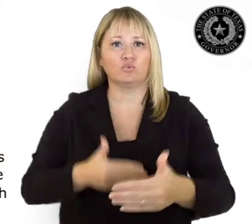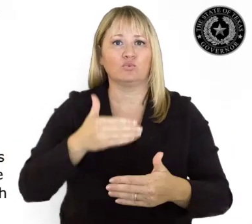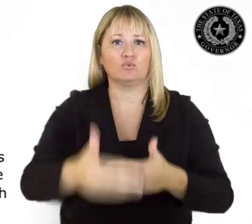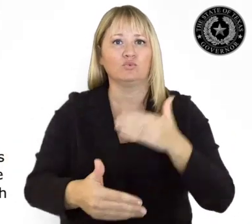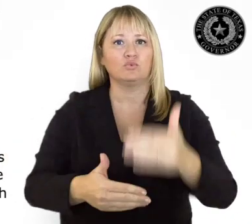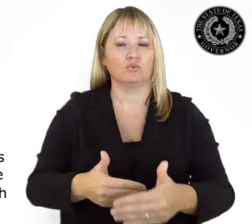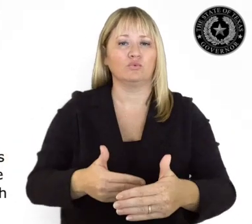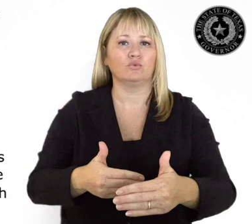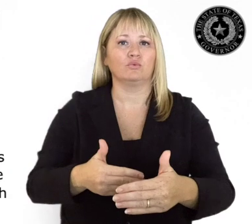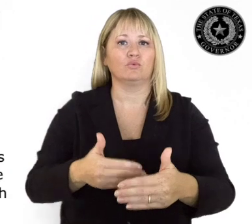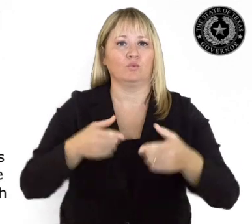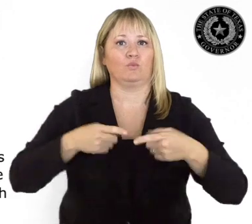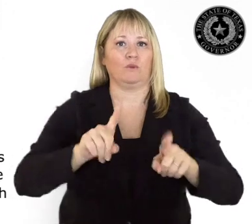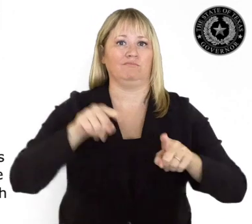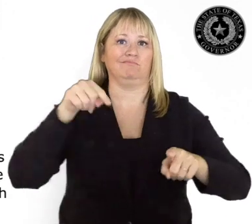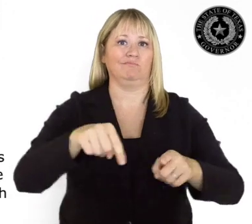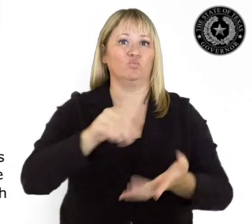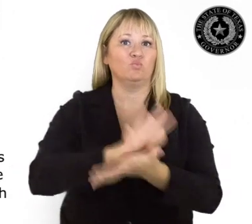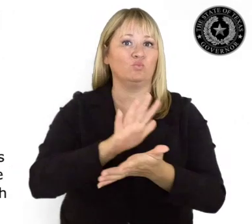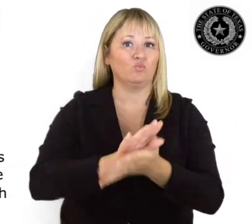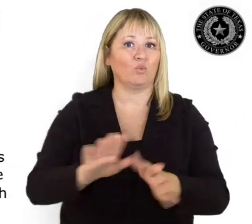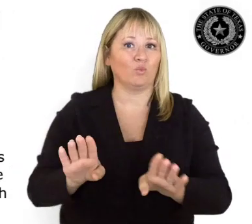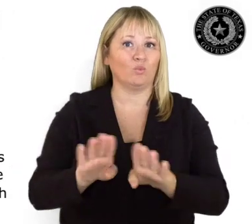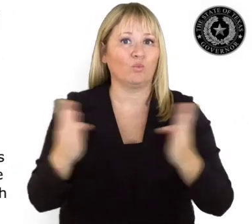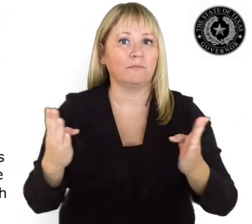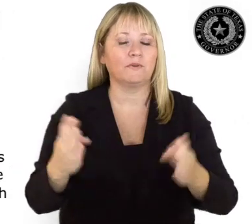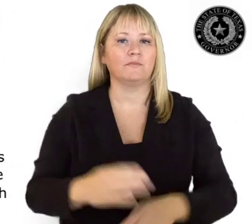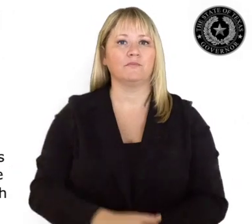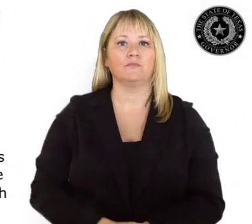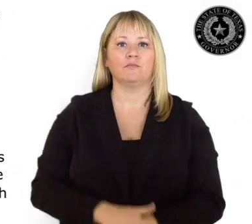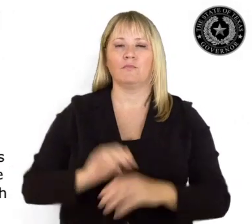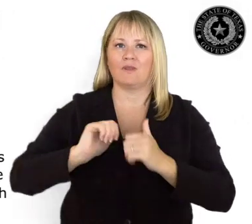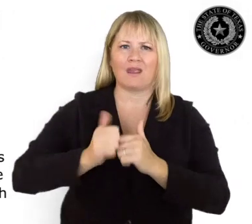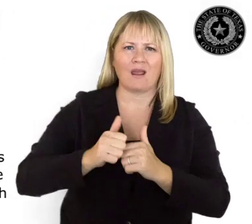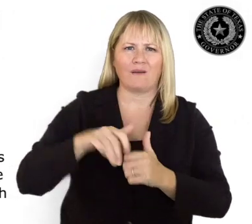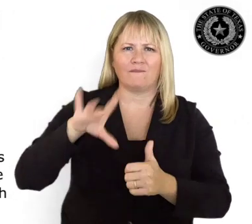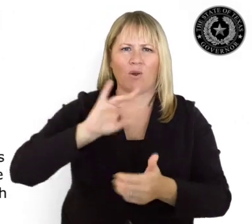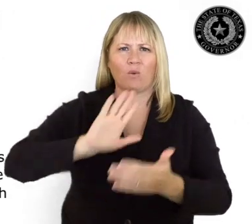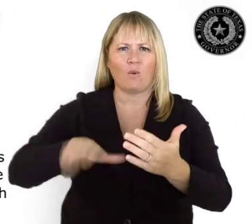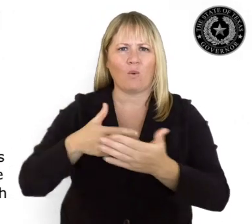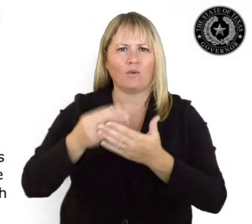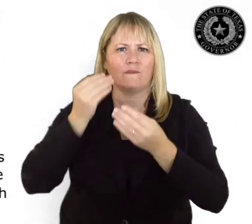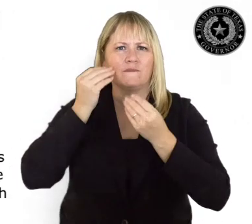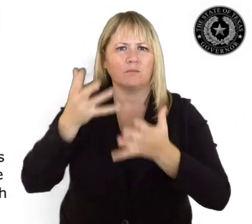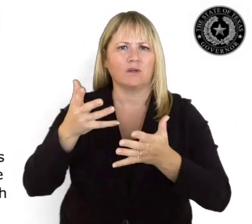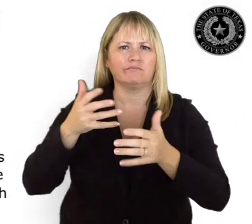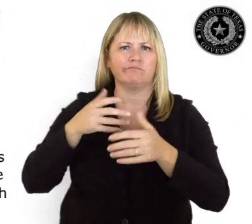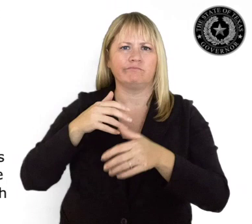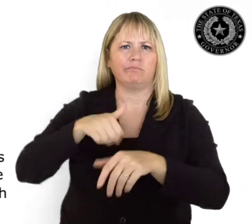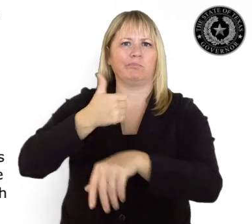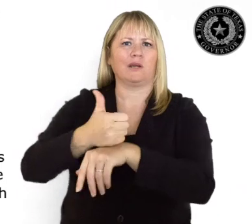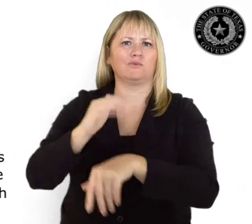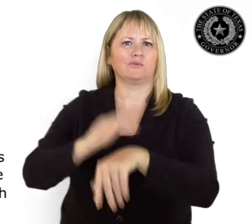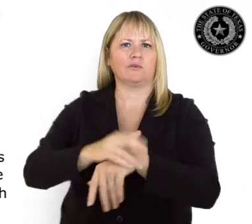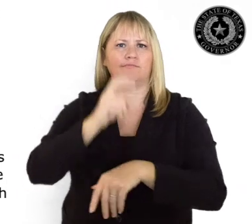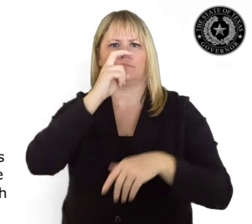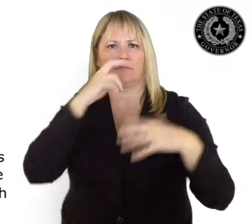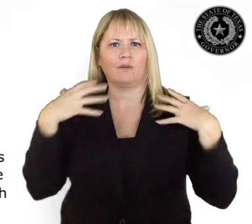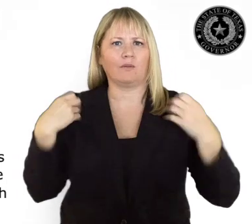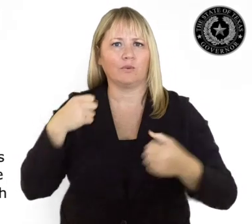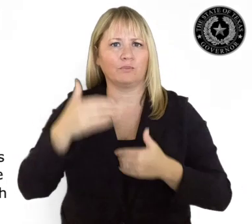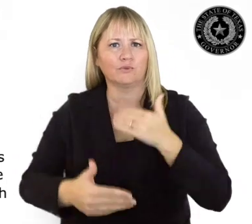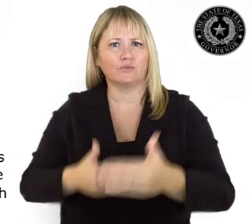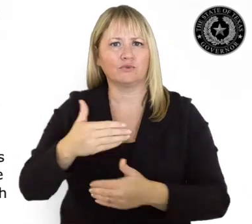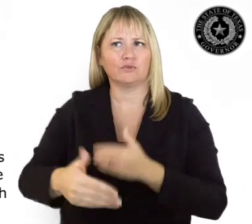by the Texas Education Agency. Private schools and institutions of higher education are encouraged to establish